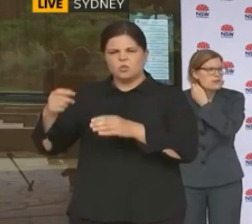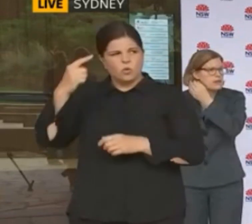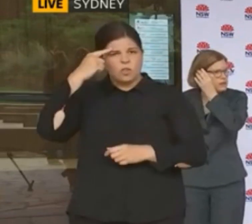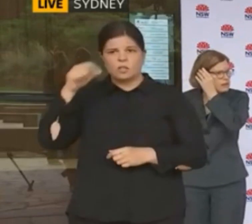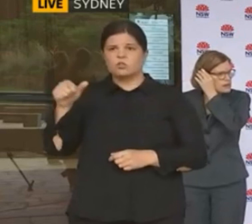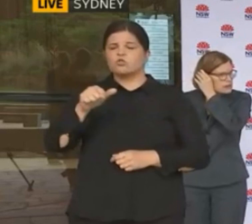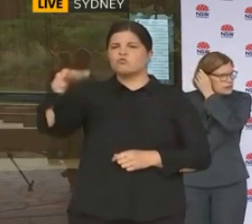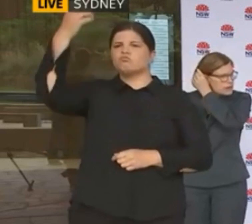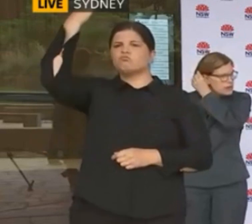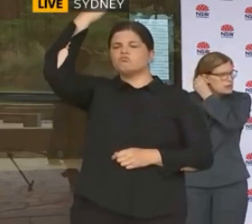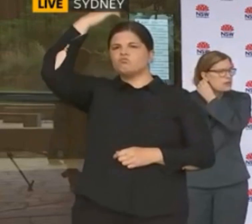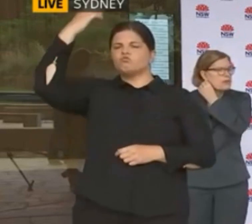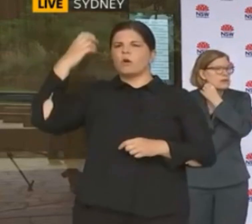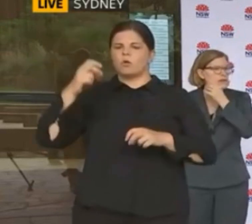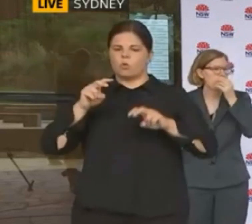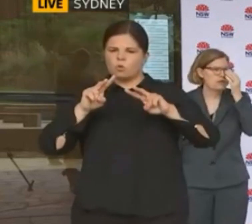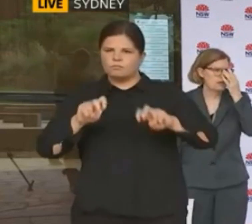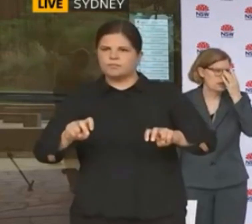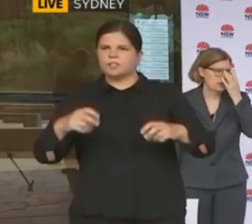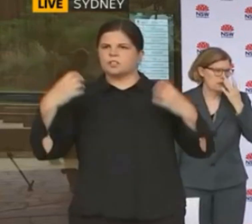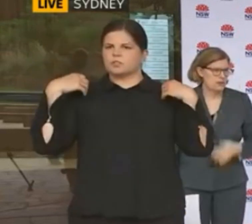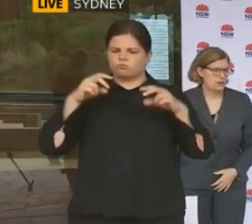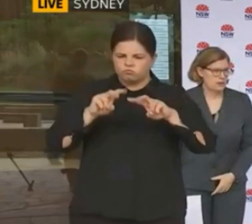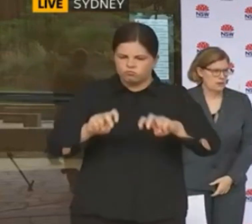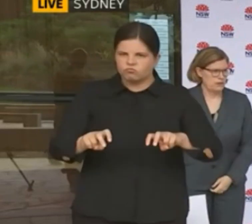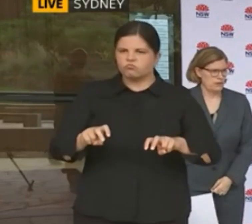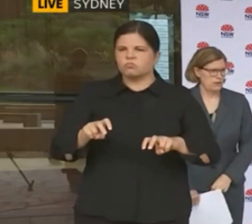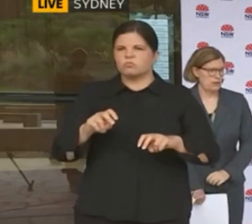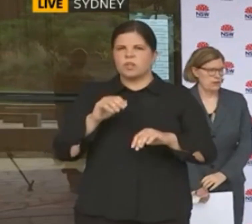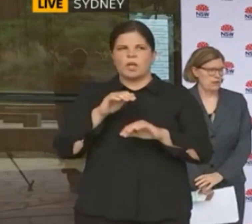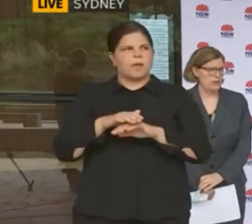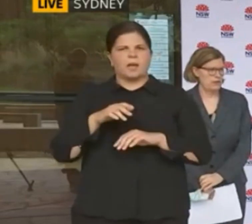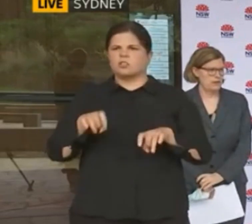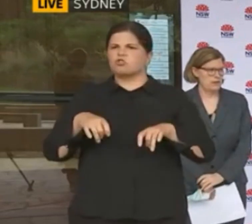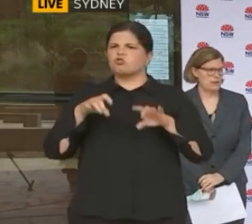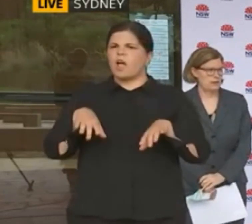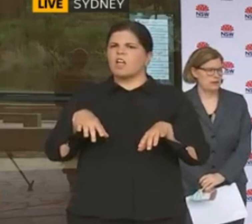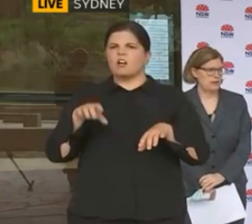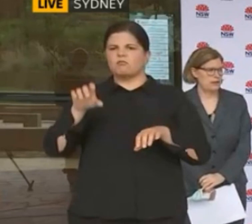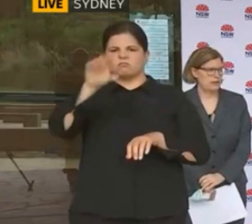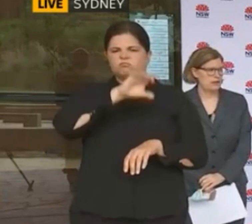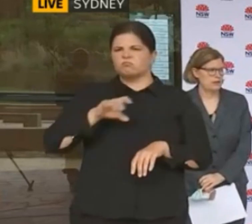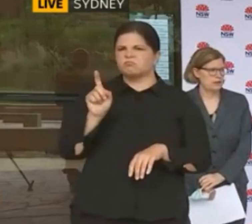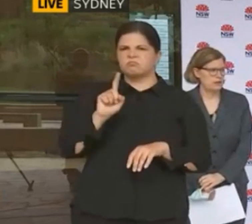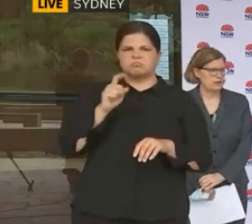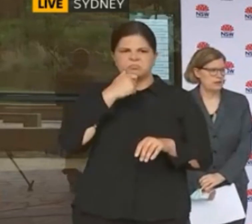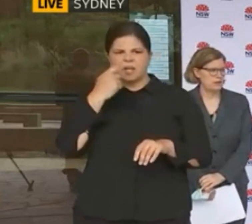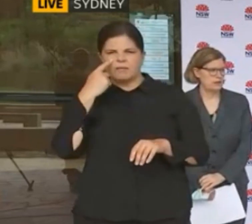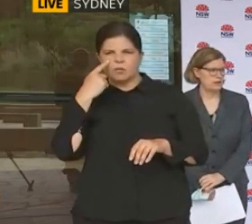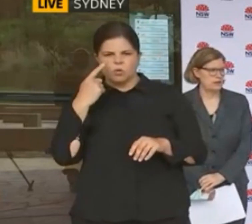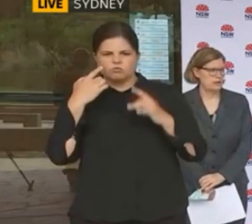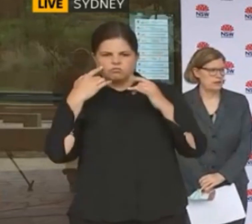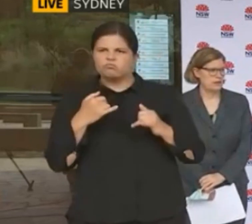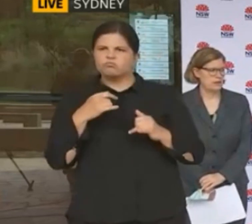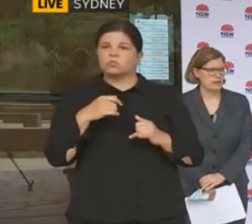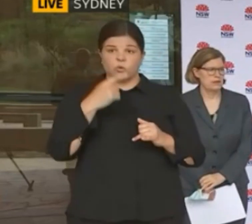commission into how Australian states have fared, and basically, essentially a report card. Would you find that worthwhile? Well, that's a